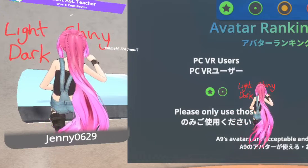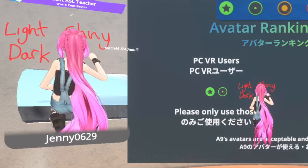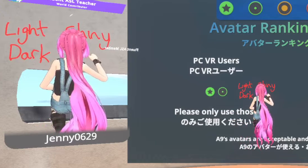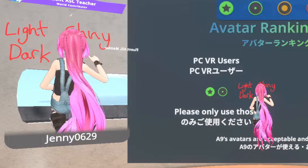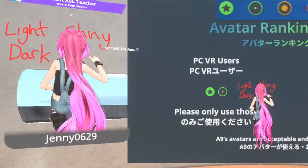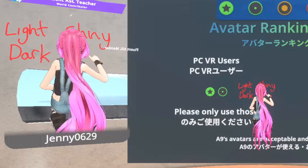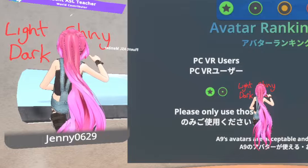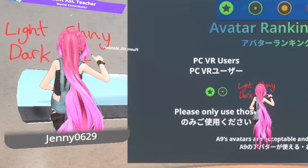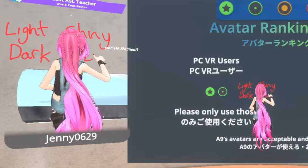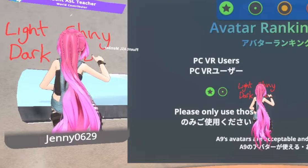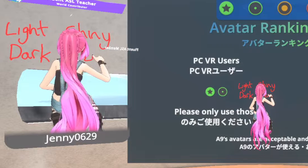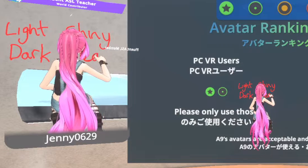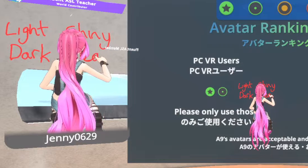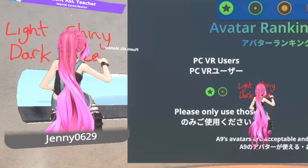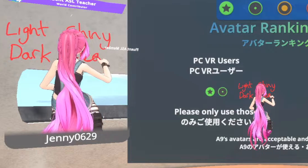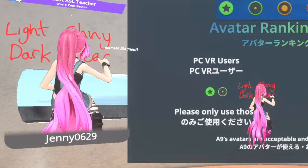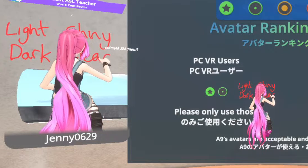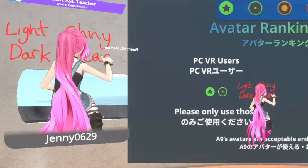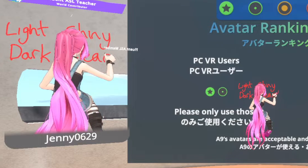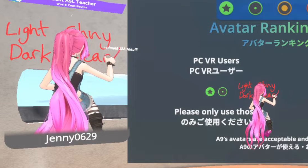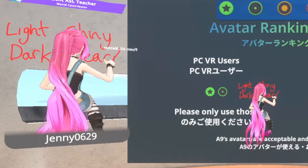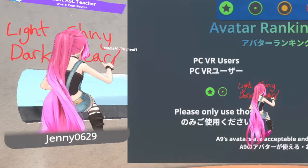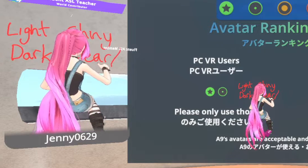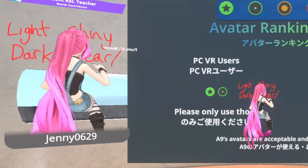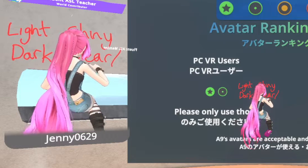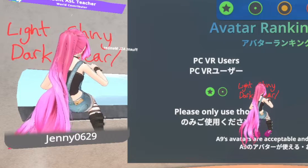And clear